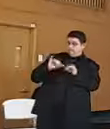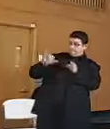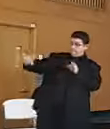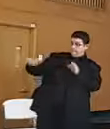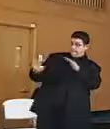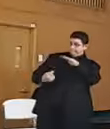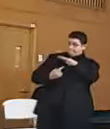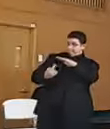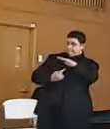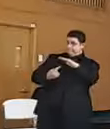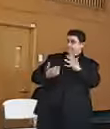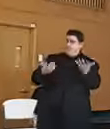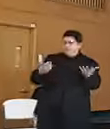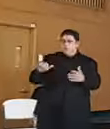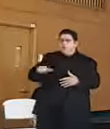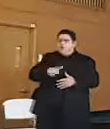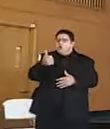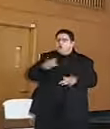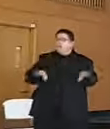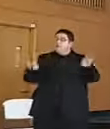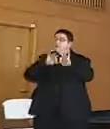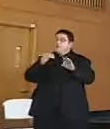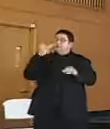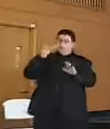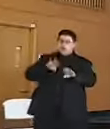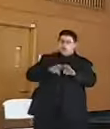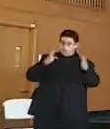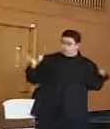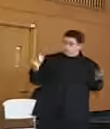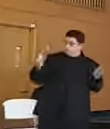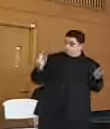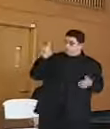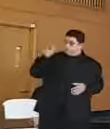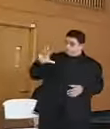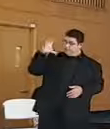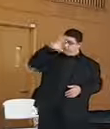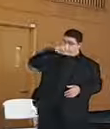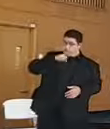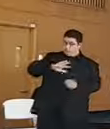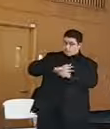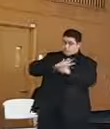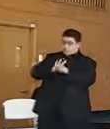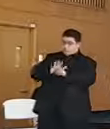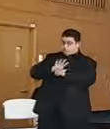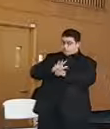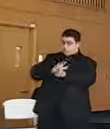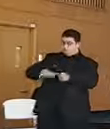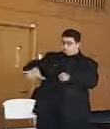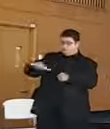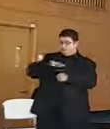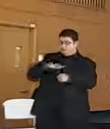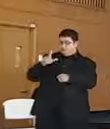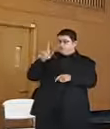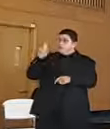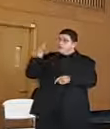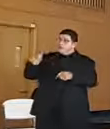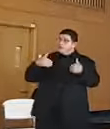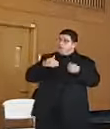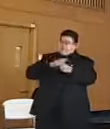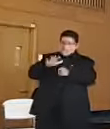The other key structures are this. If you open up, you have to assume that COVID is in your building. So you have to have enough equipment,